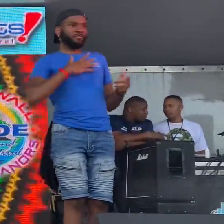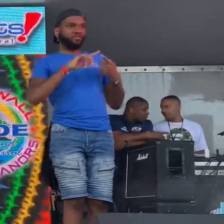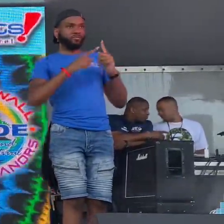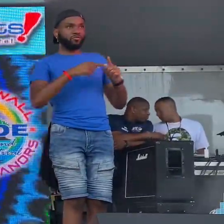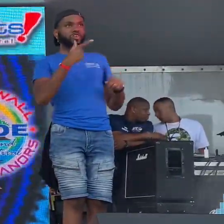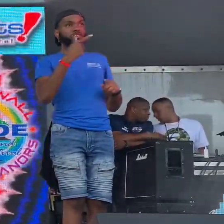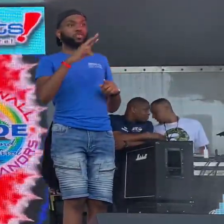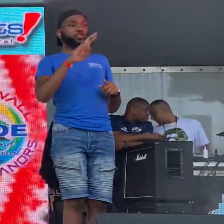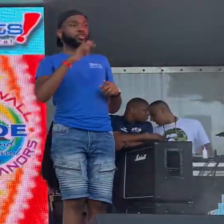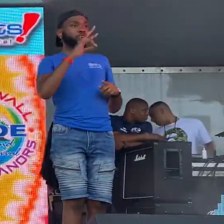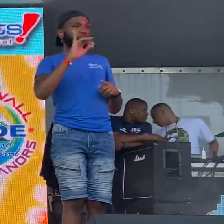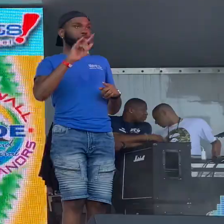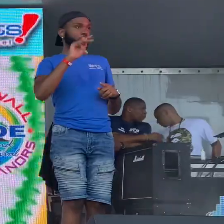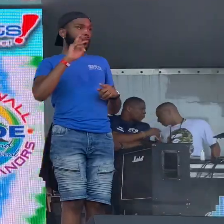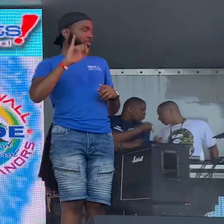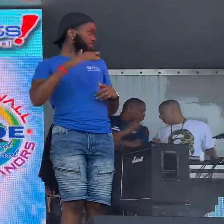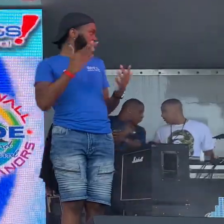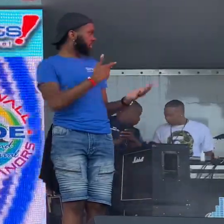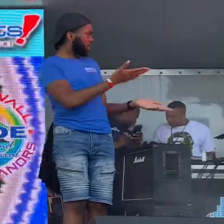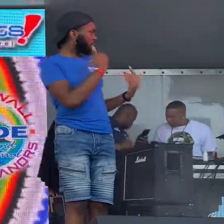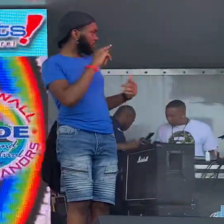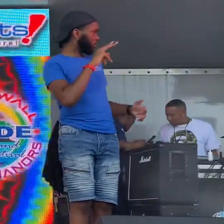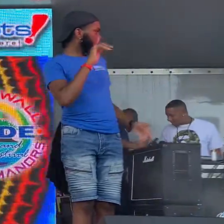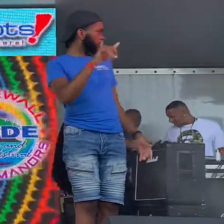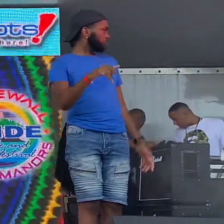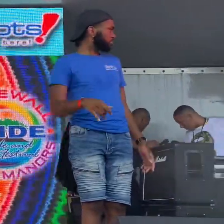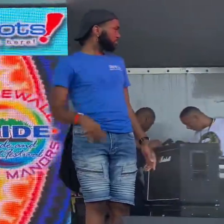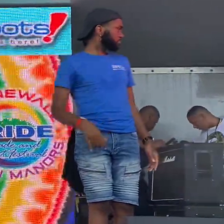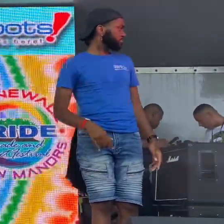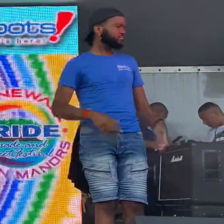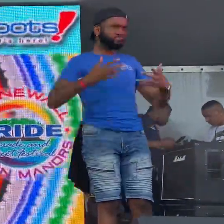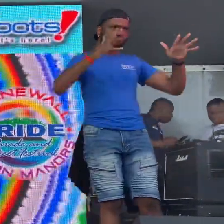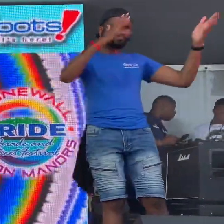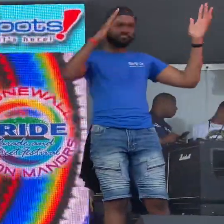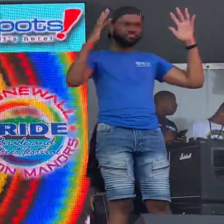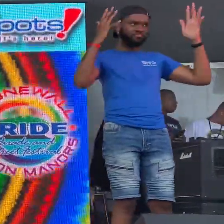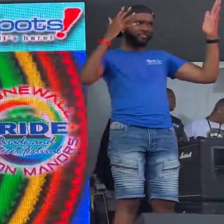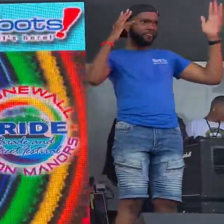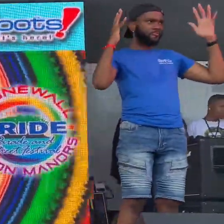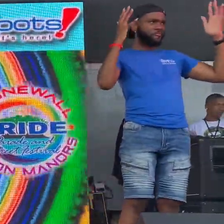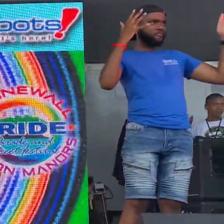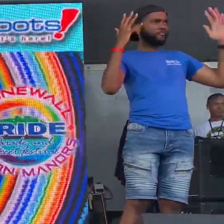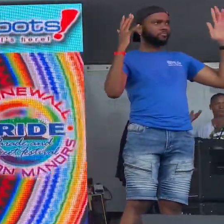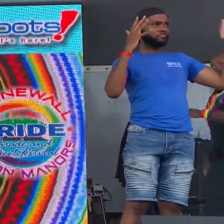building. Sheriff Tony, come on. Come on. Make some noise, everybody.